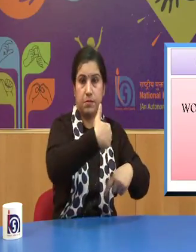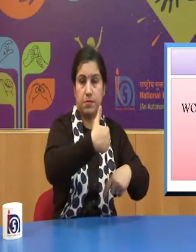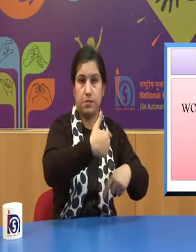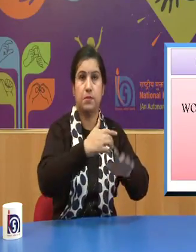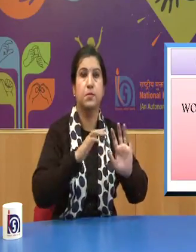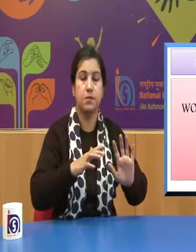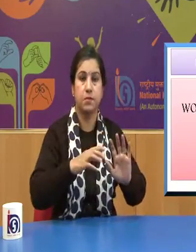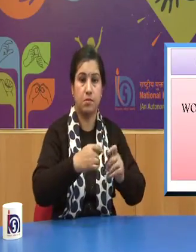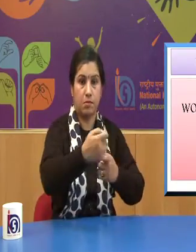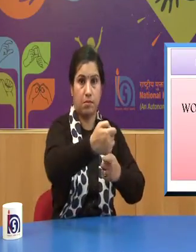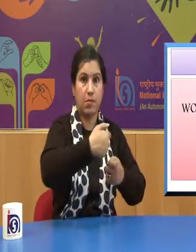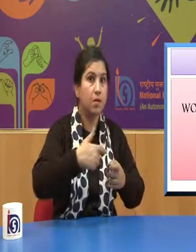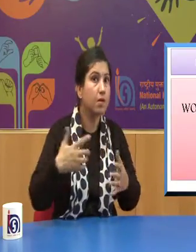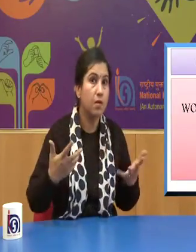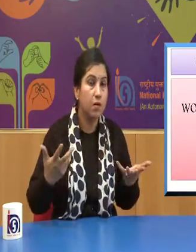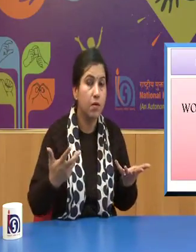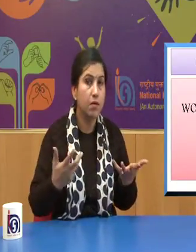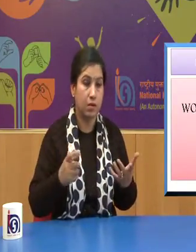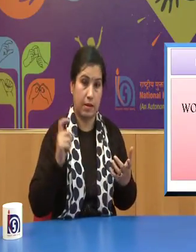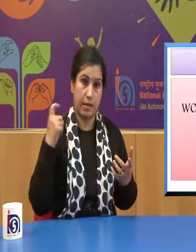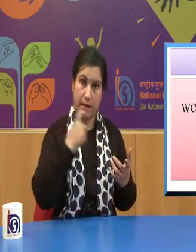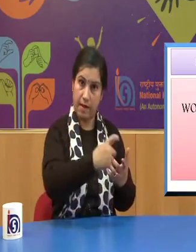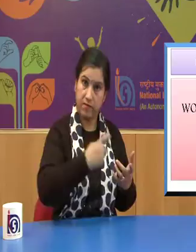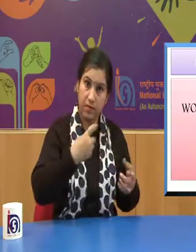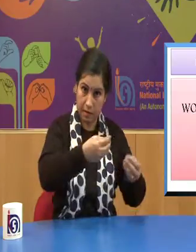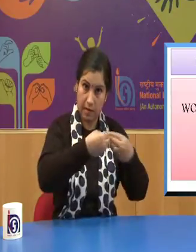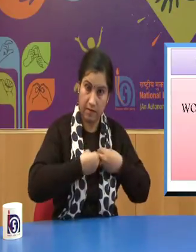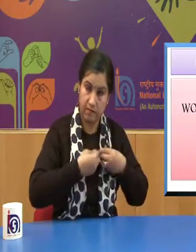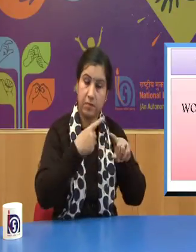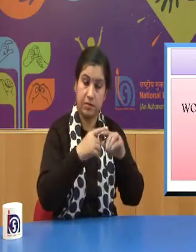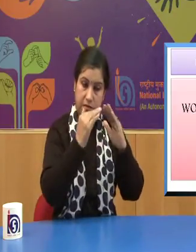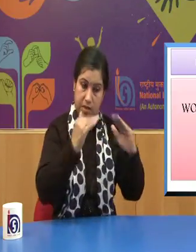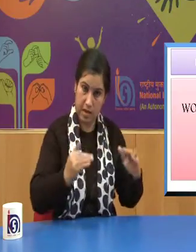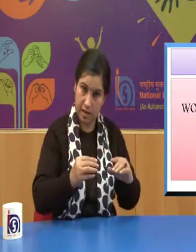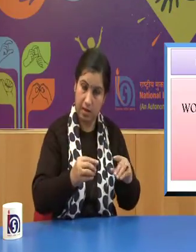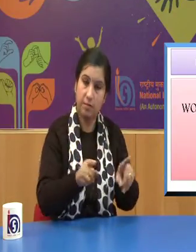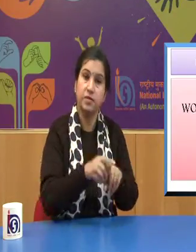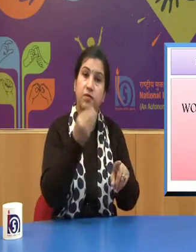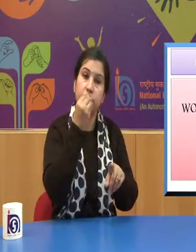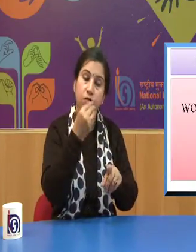he was given payment for travel, stay, and food.